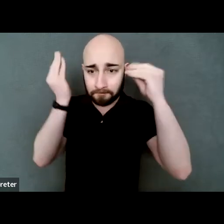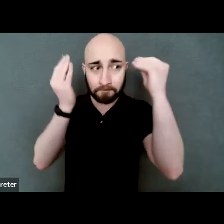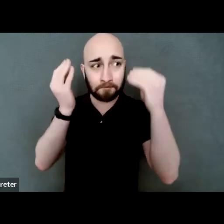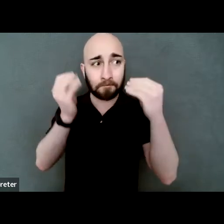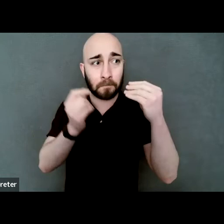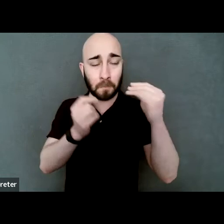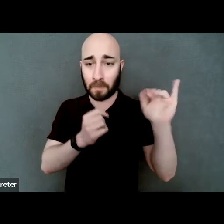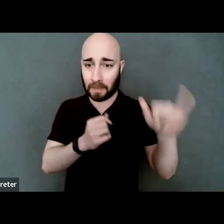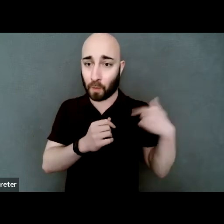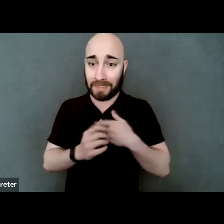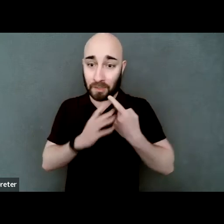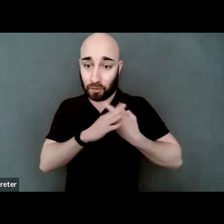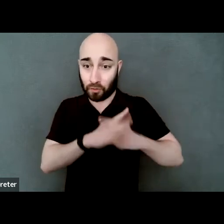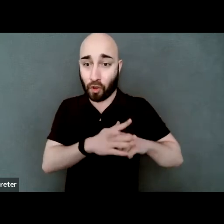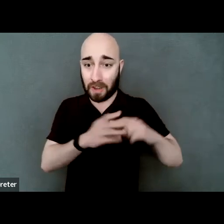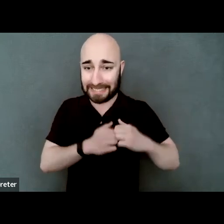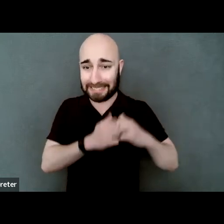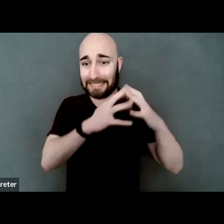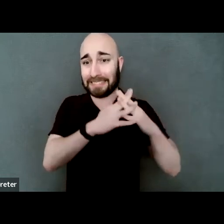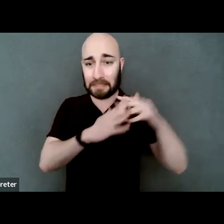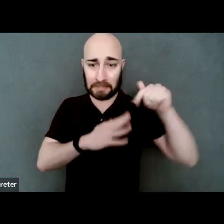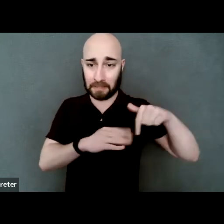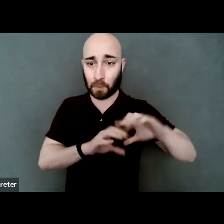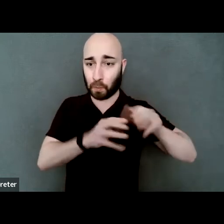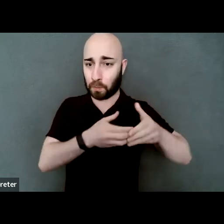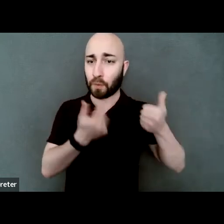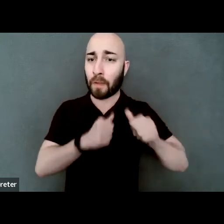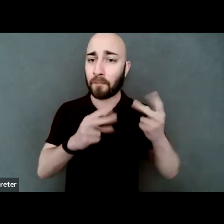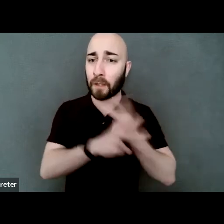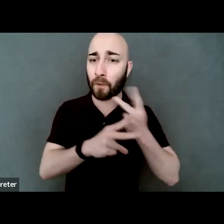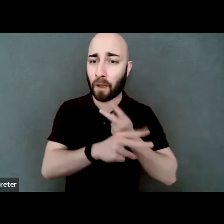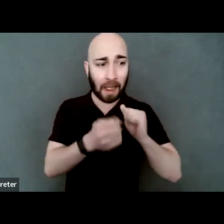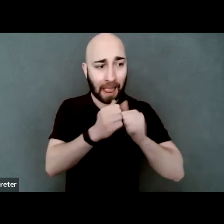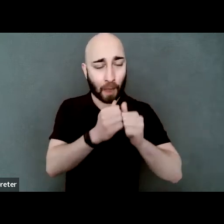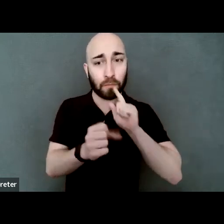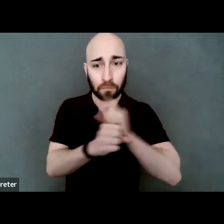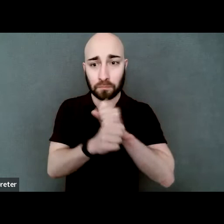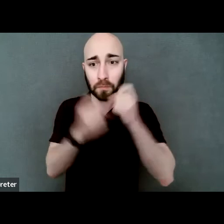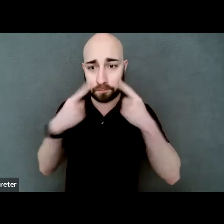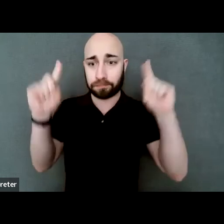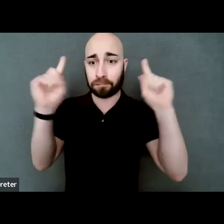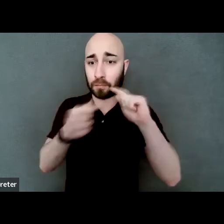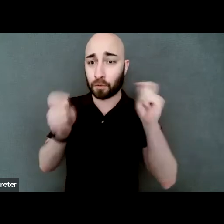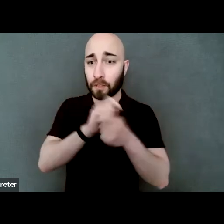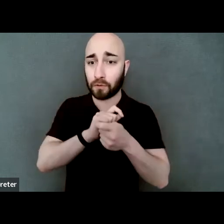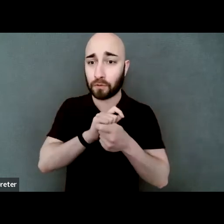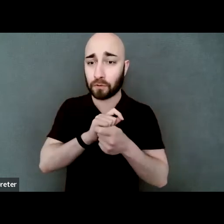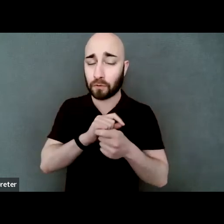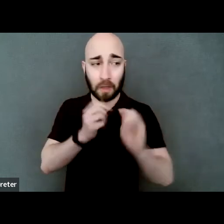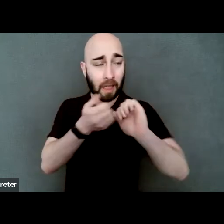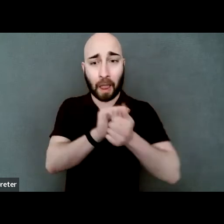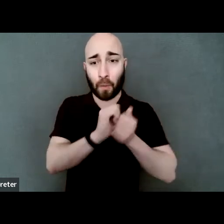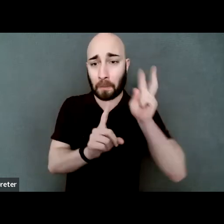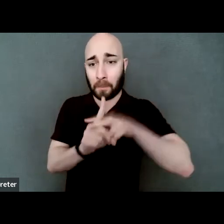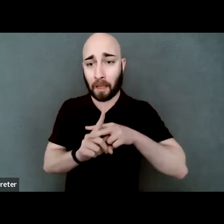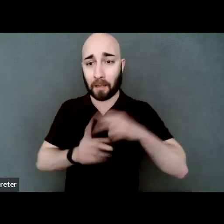began this journey to figure out how to make those changes real for us, how to put into practice